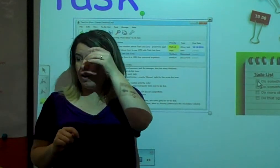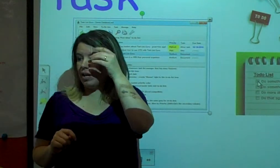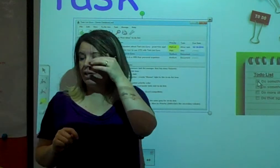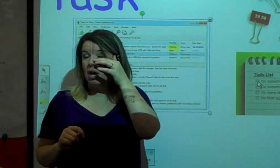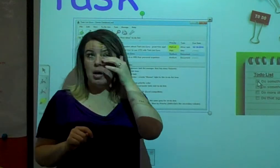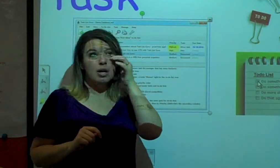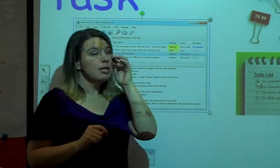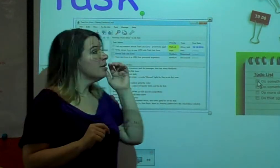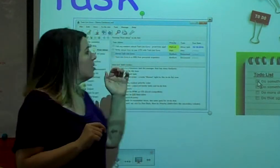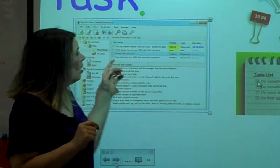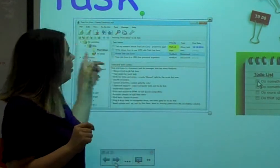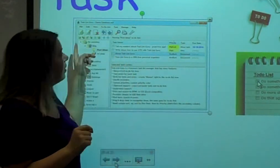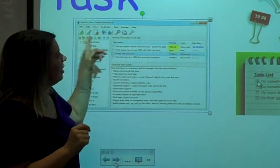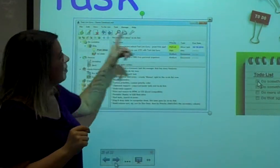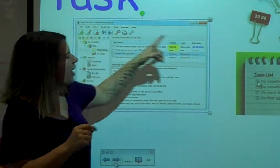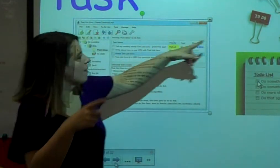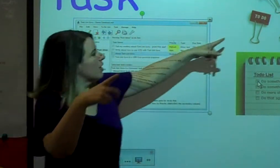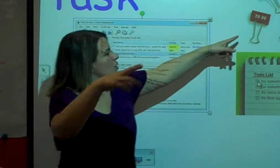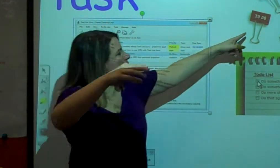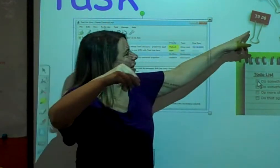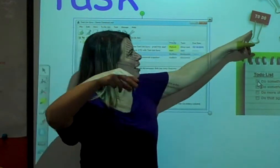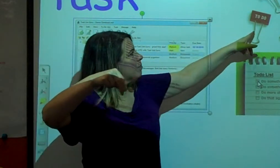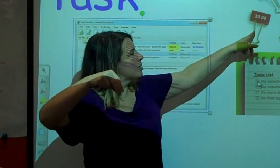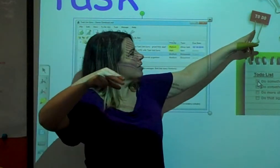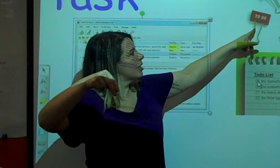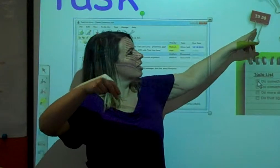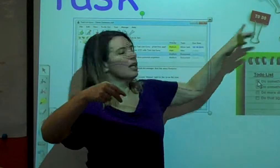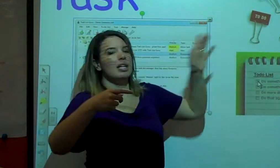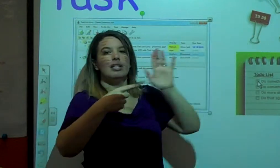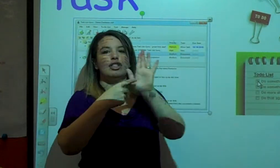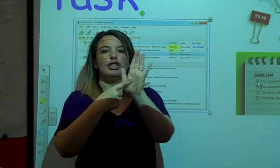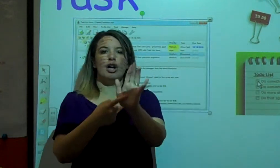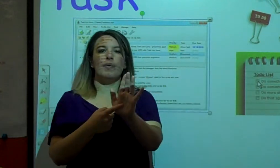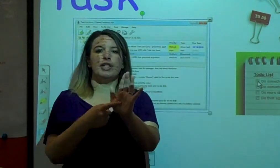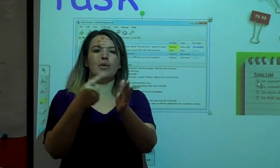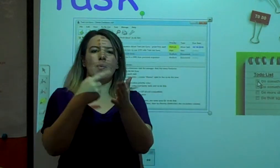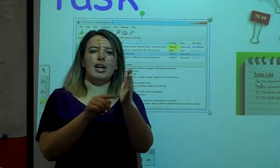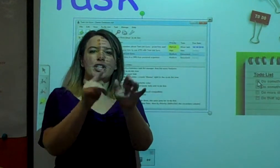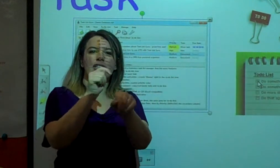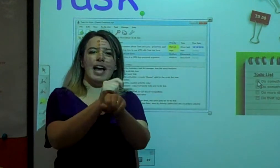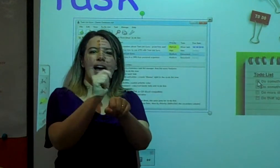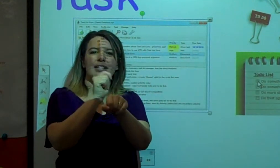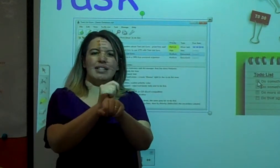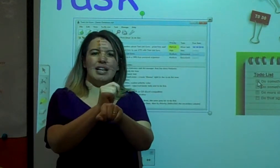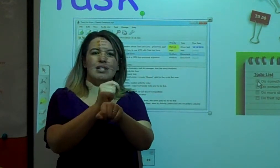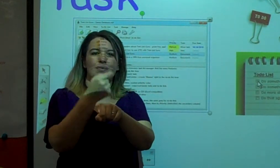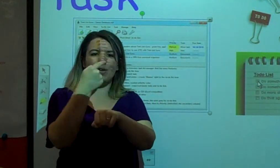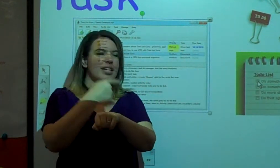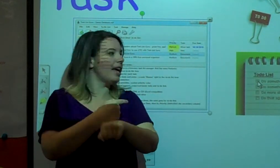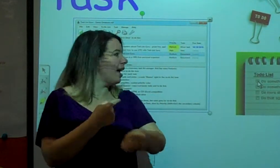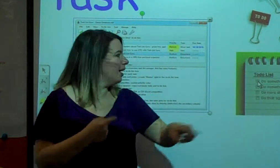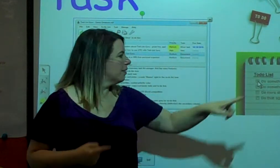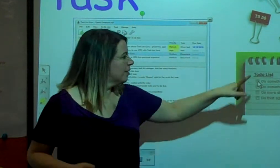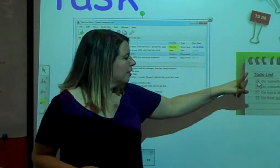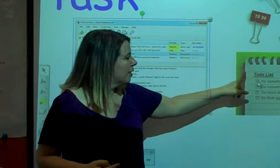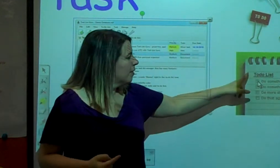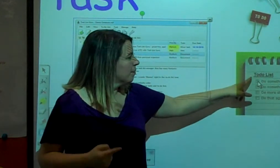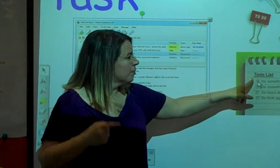right? So here we have little clips showing you what your task is for the day. We